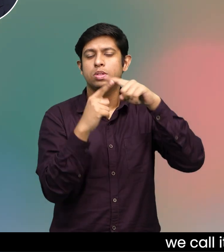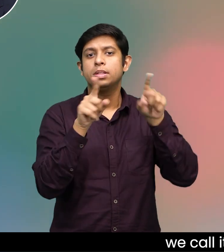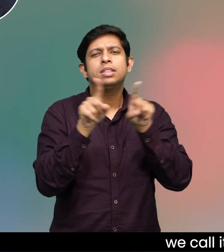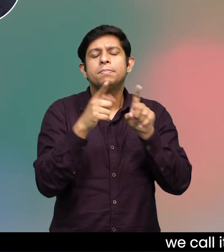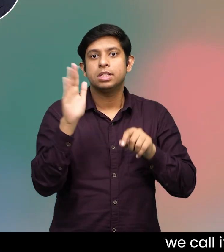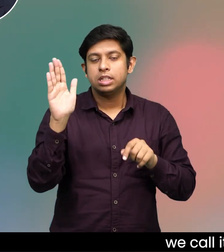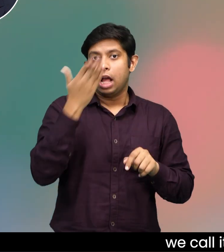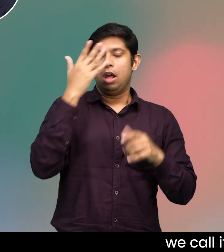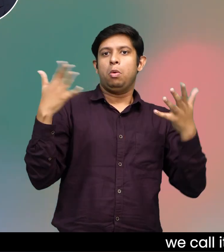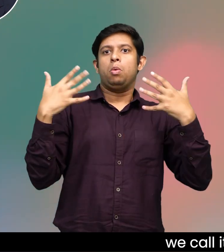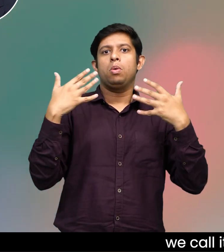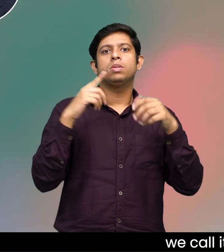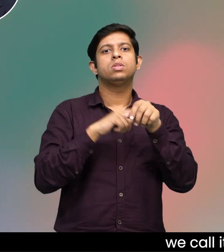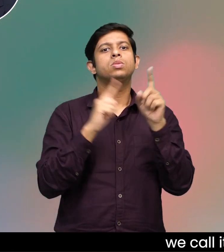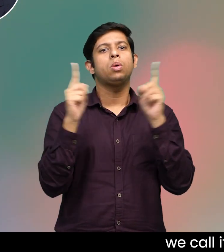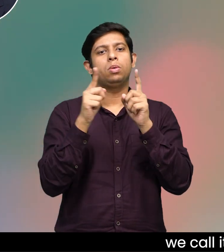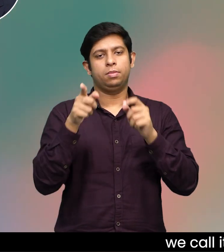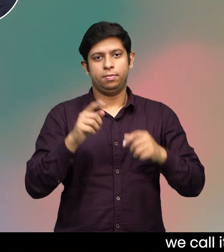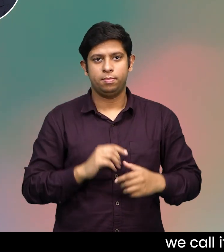gust.